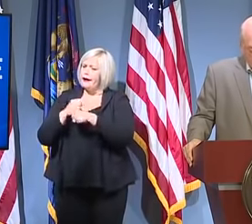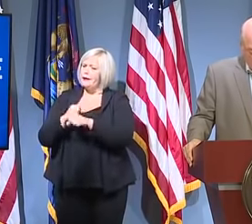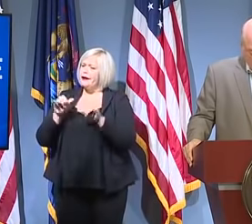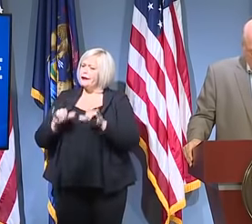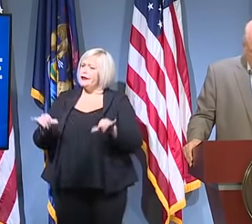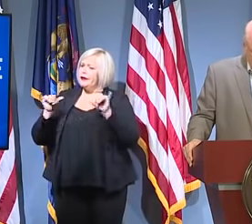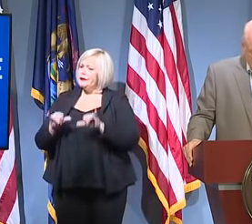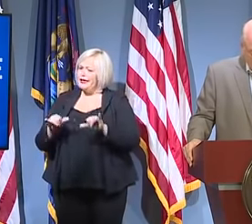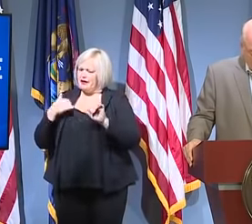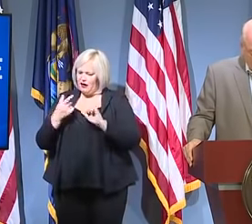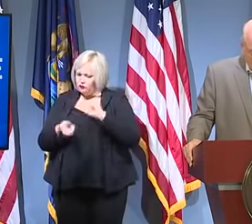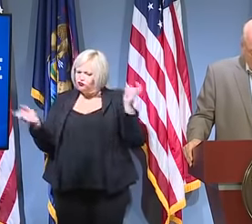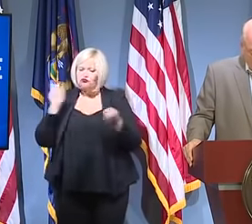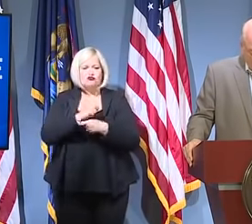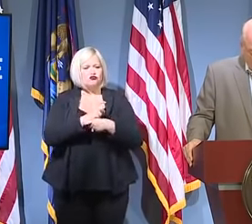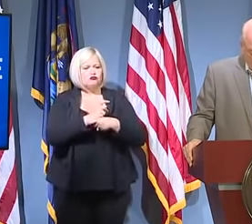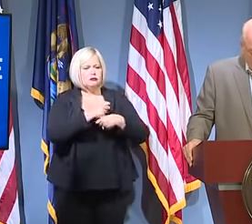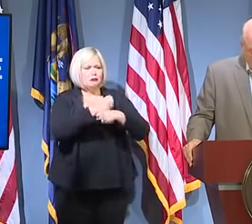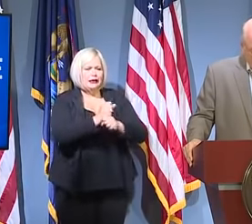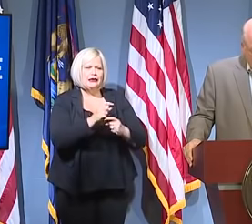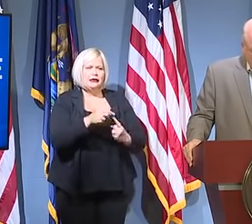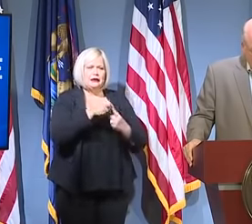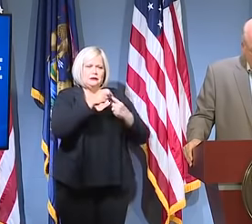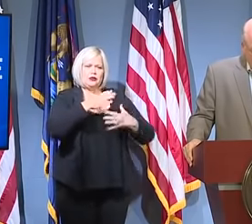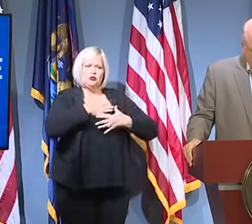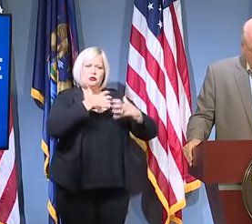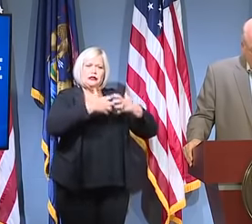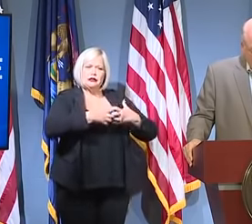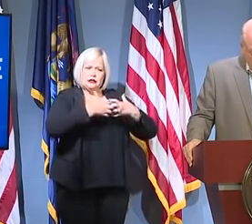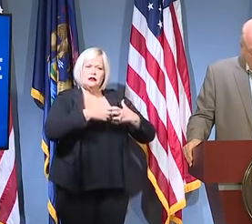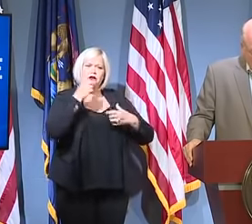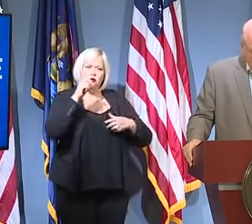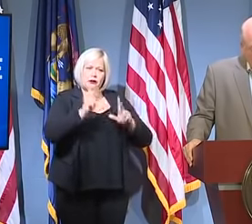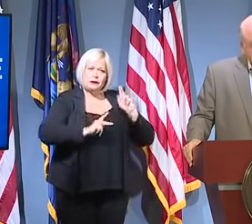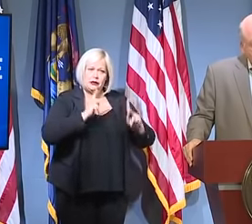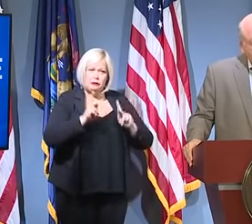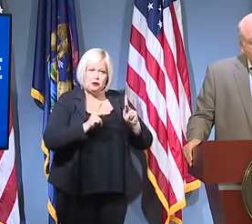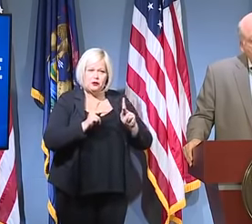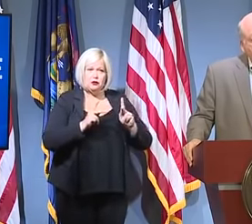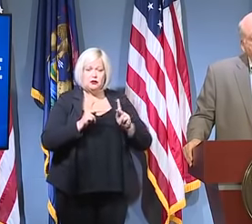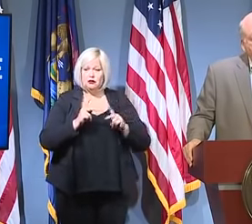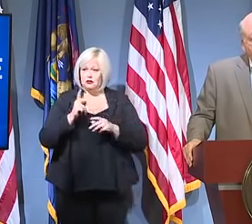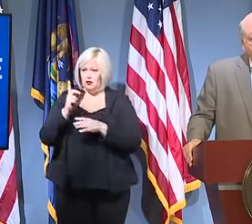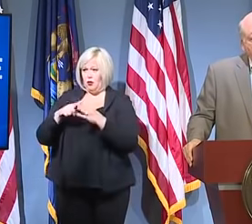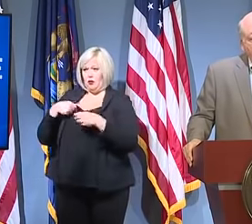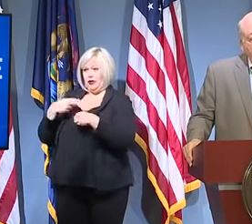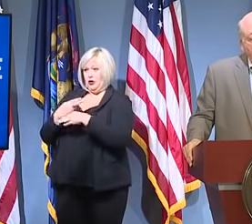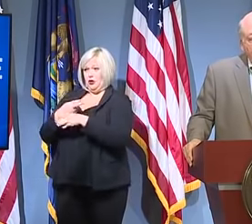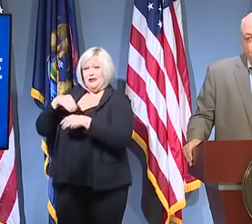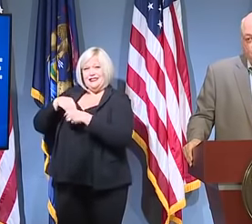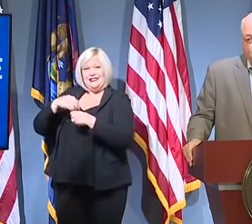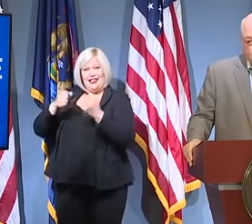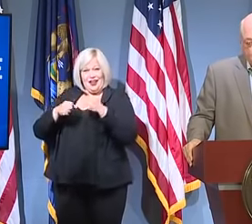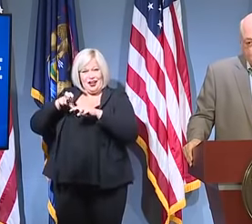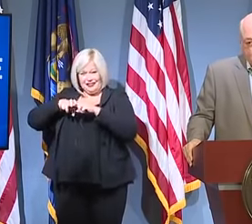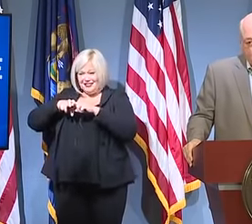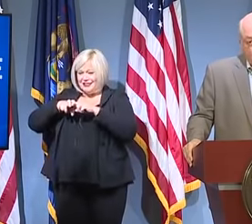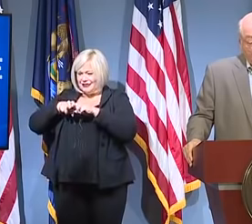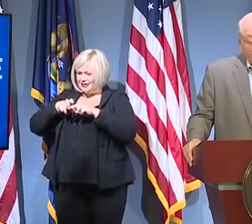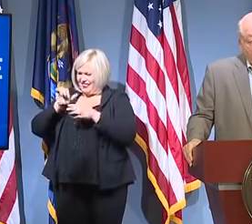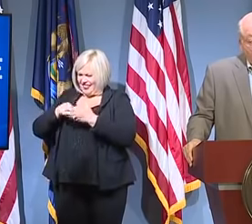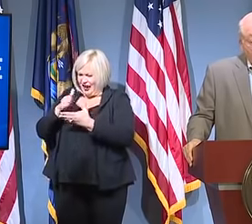special respirators that people wear. We've been using materials from inside our car seats. They're used for